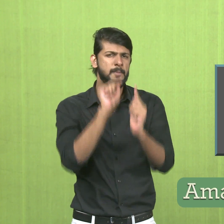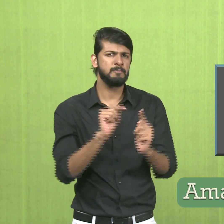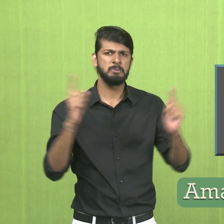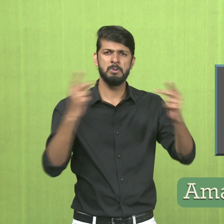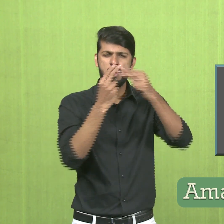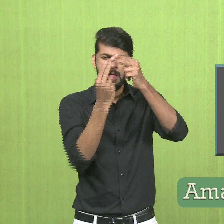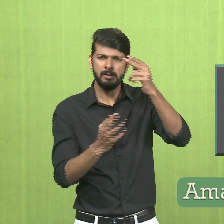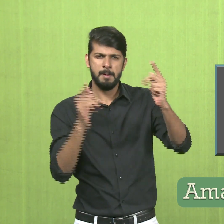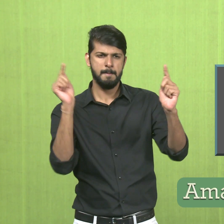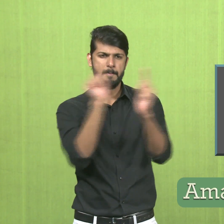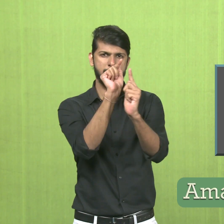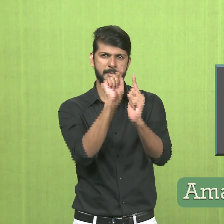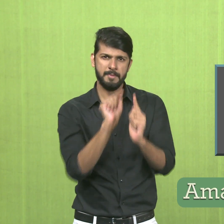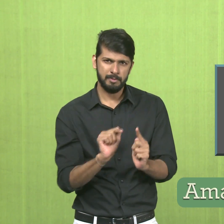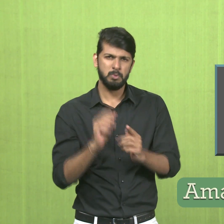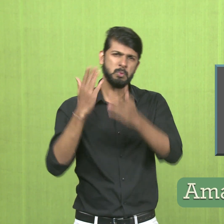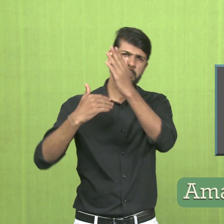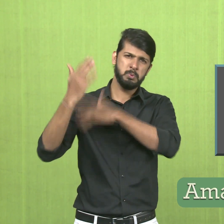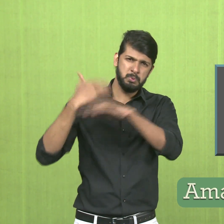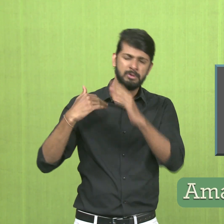history of folk and tribal art in India.